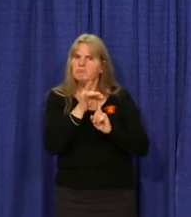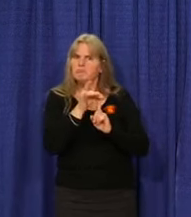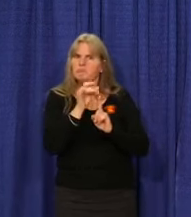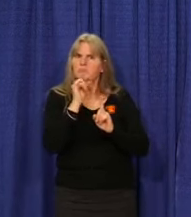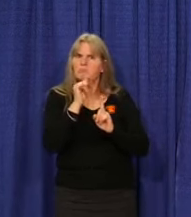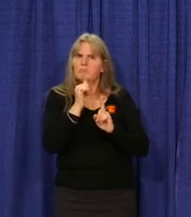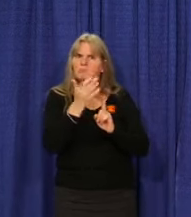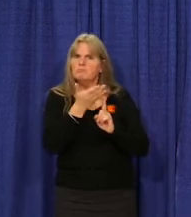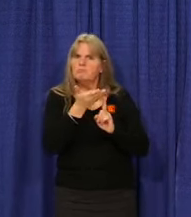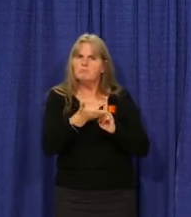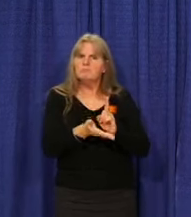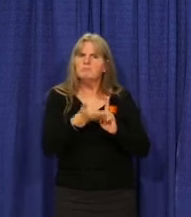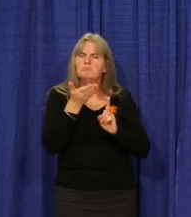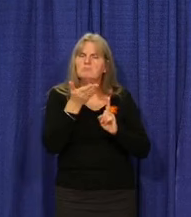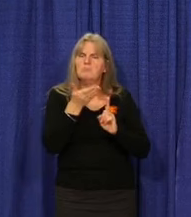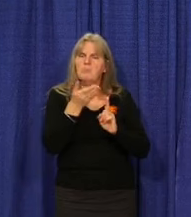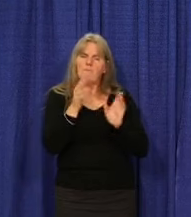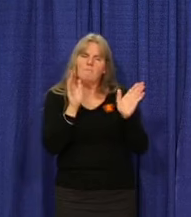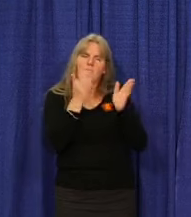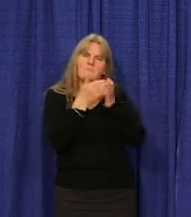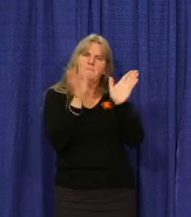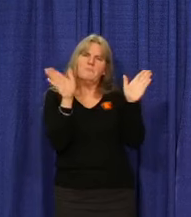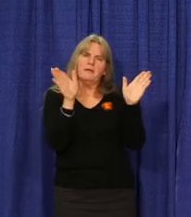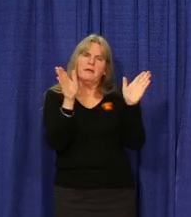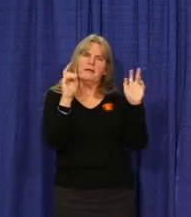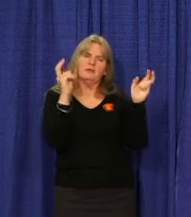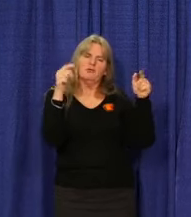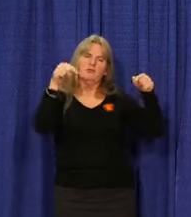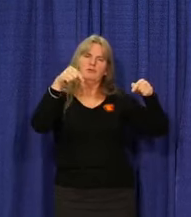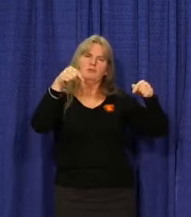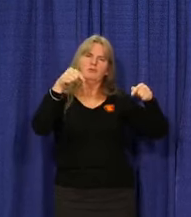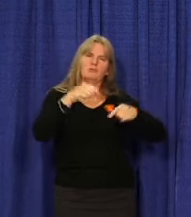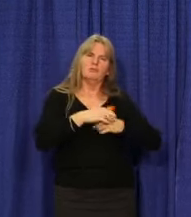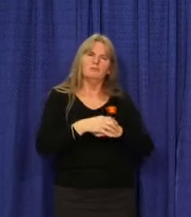time that we've had the BC bubble open, and that's where I go back to those